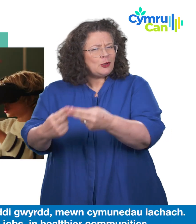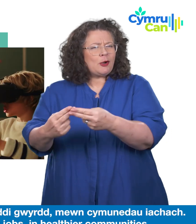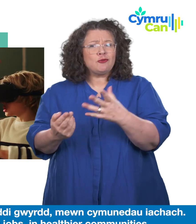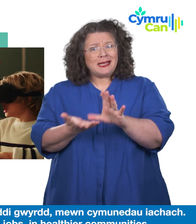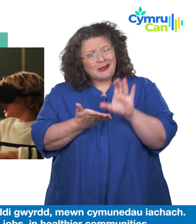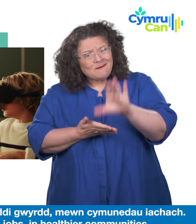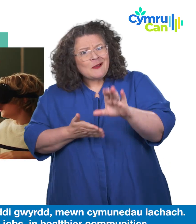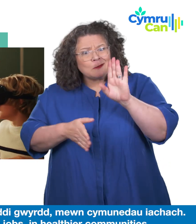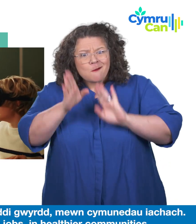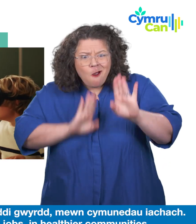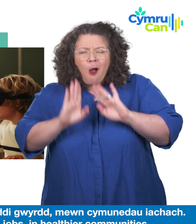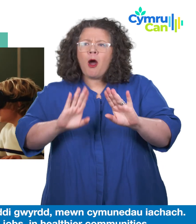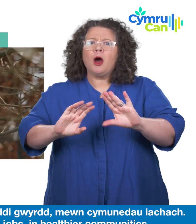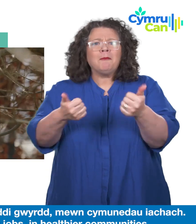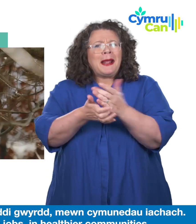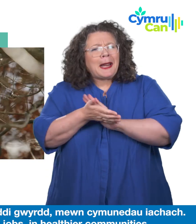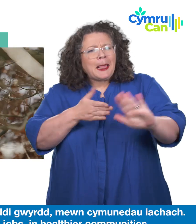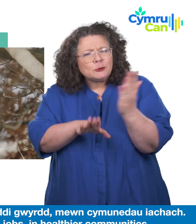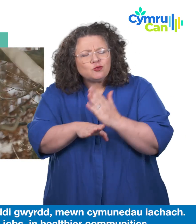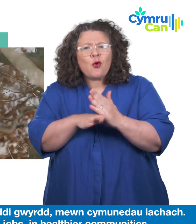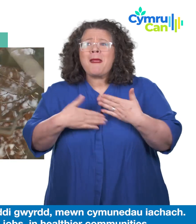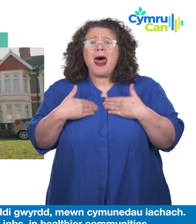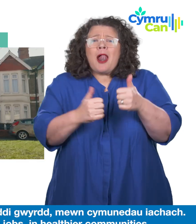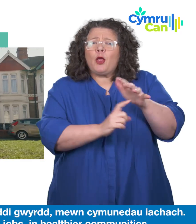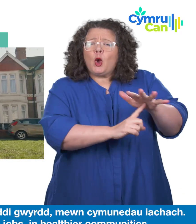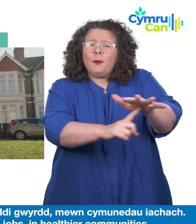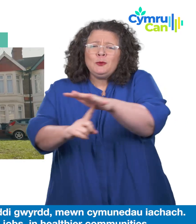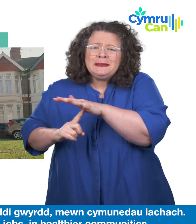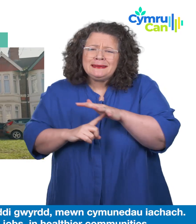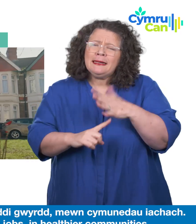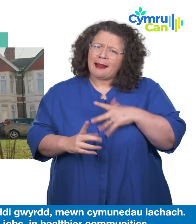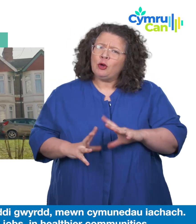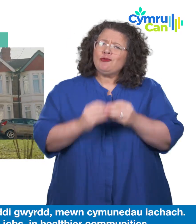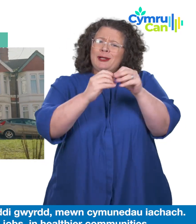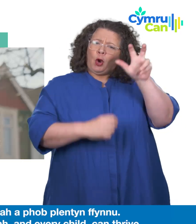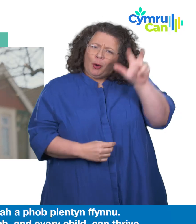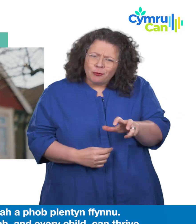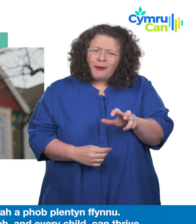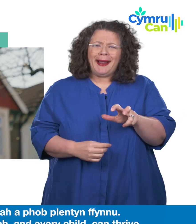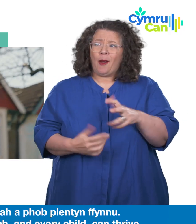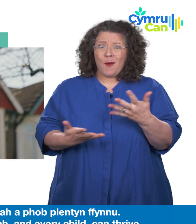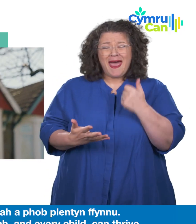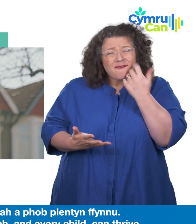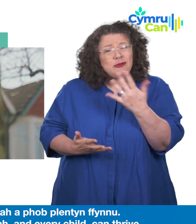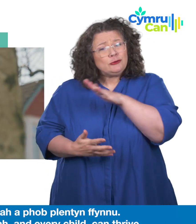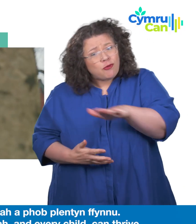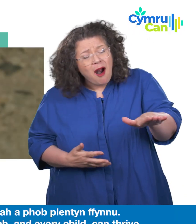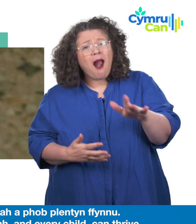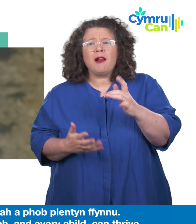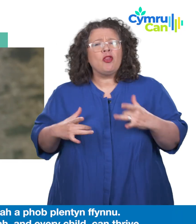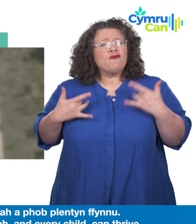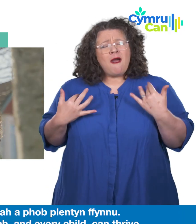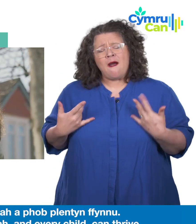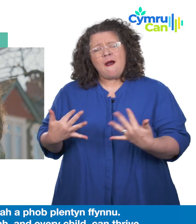We can invest in young people, in green jobs, in healthier communities. We can create a Cymru where Amira